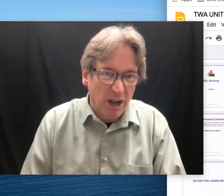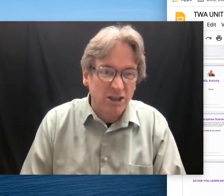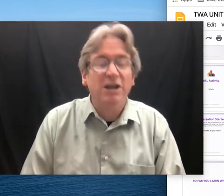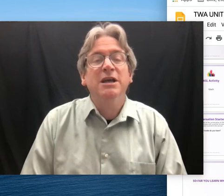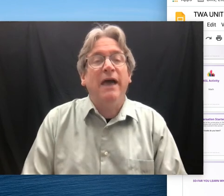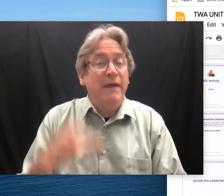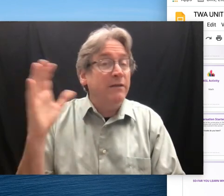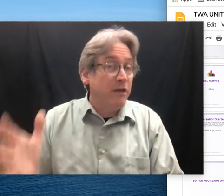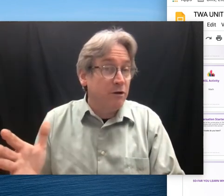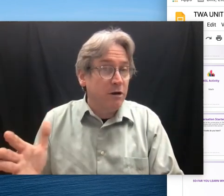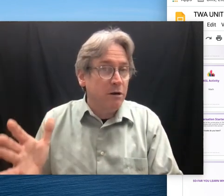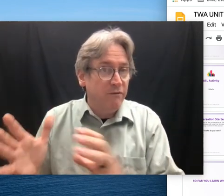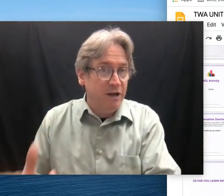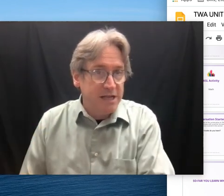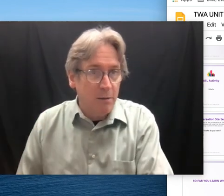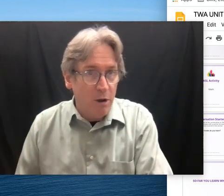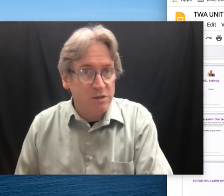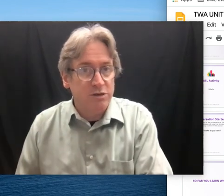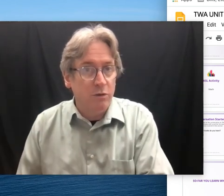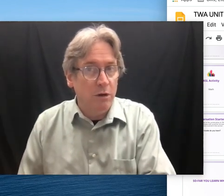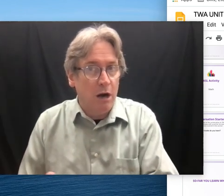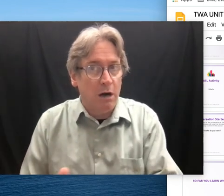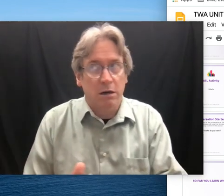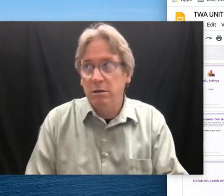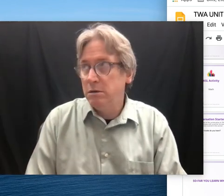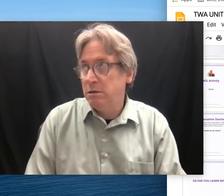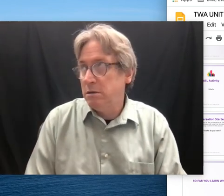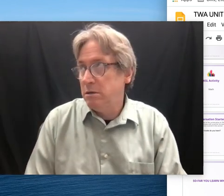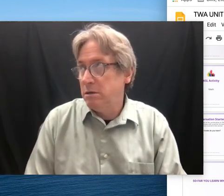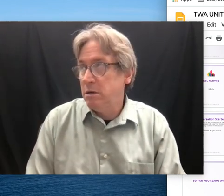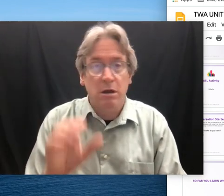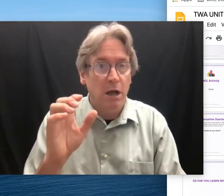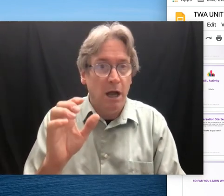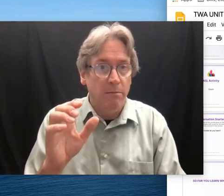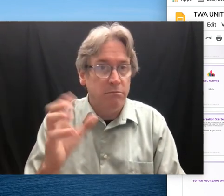darn much, and that the other videos that I'll post are